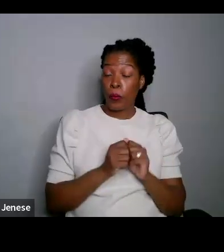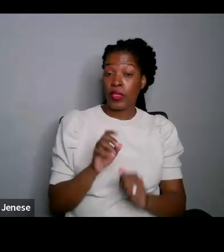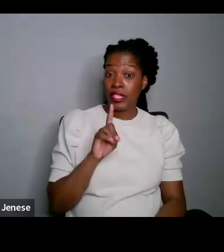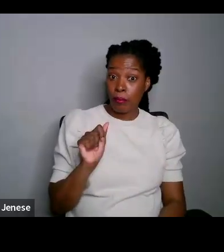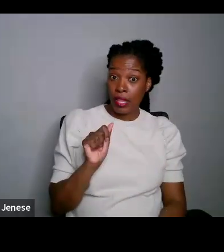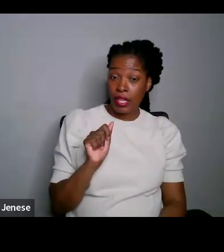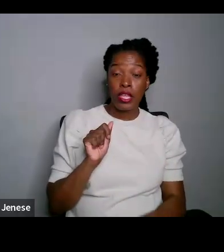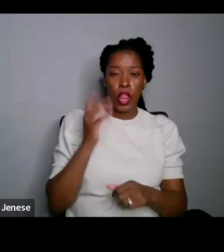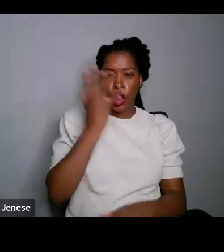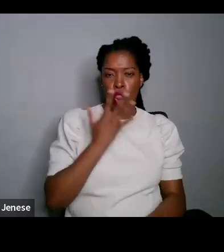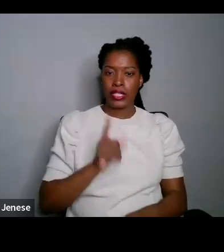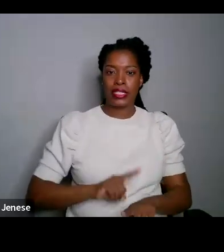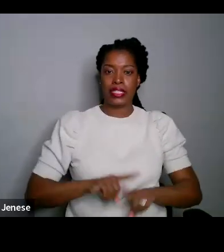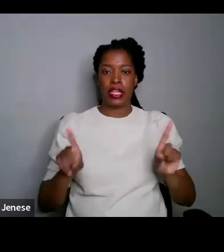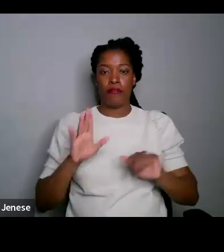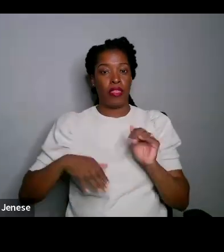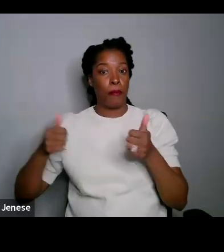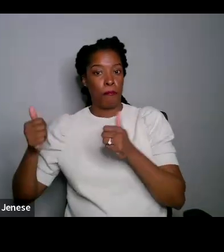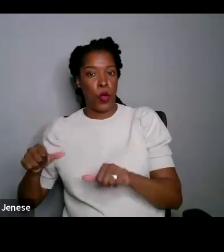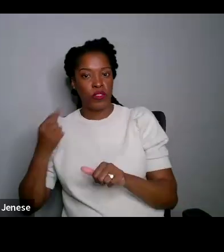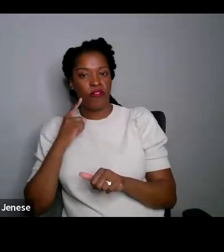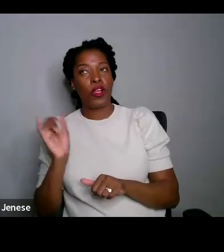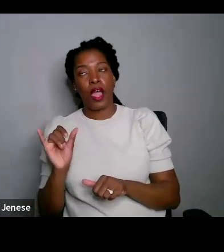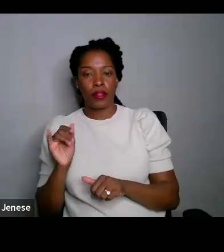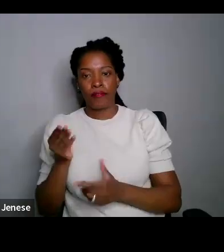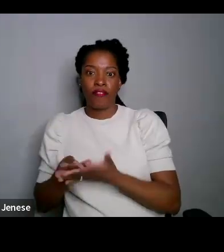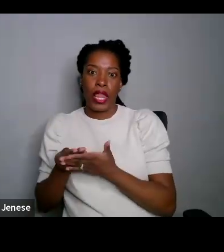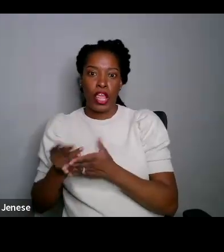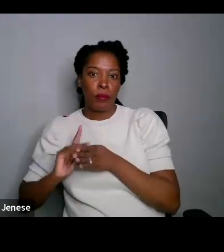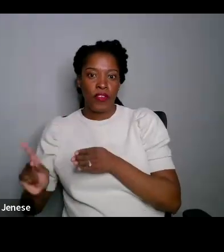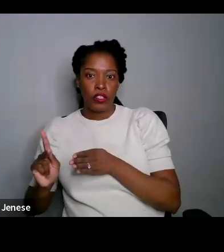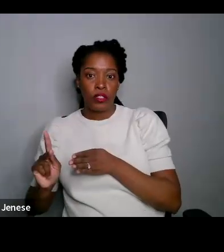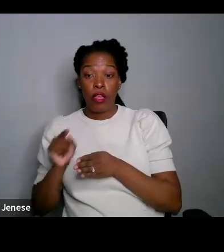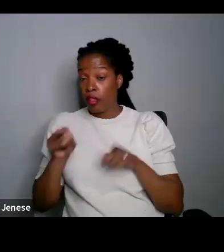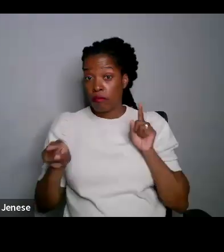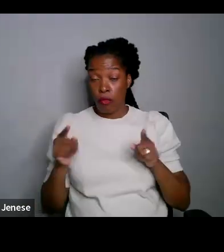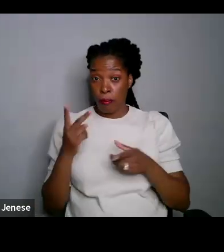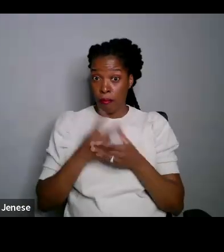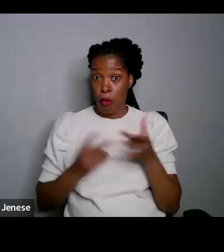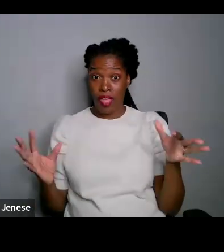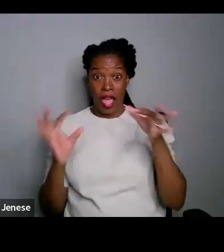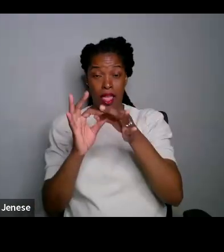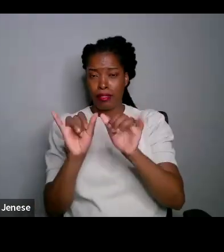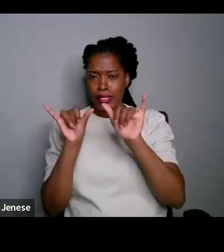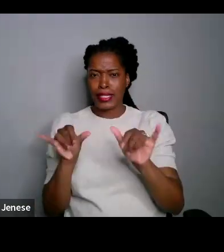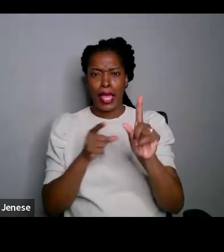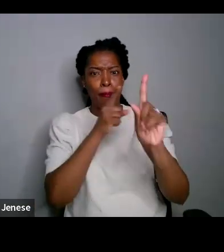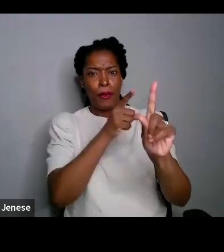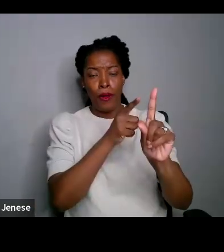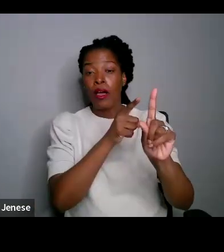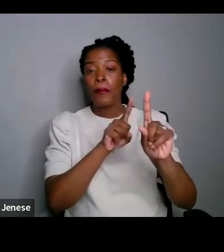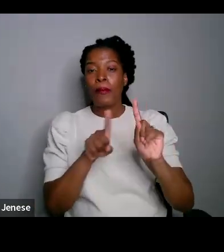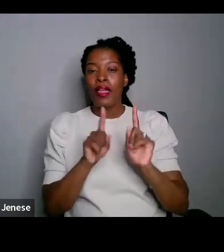financial professionals. Even though both of those things connect to the same mission, that intentional differentiation